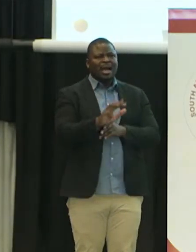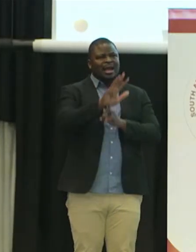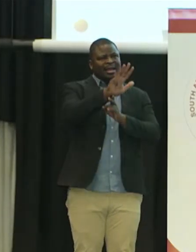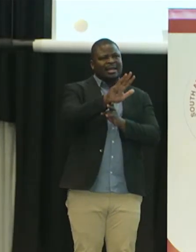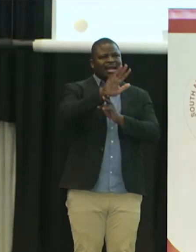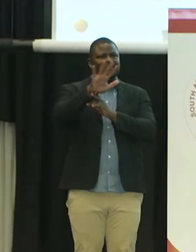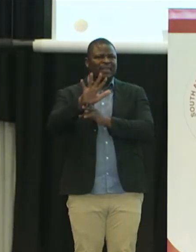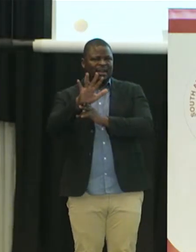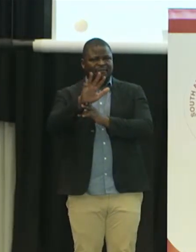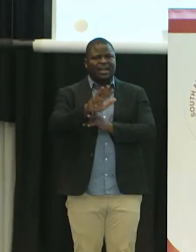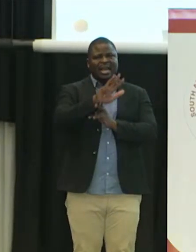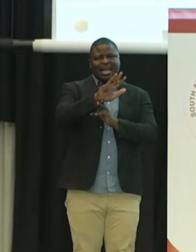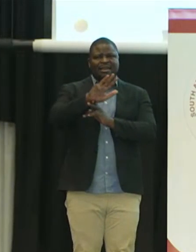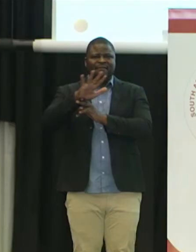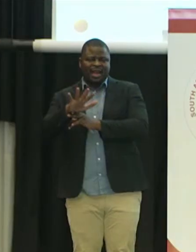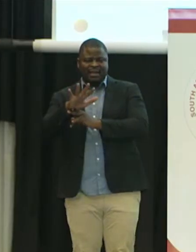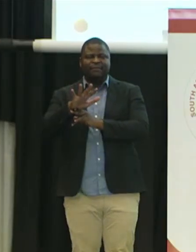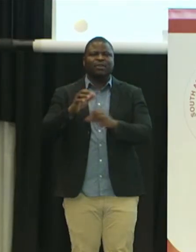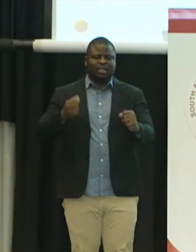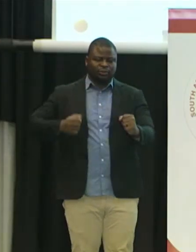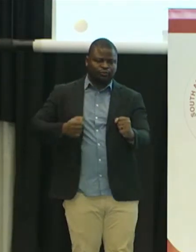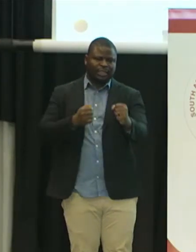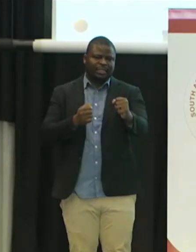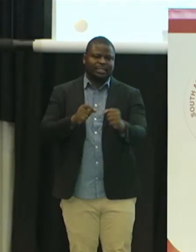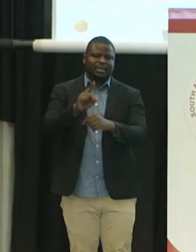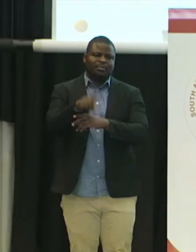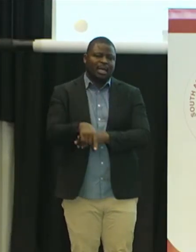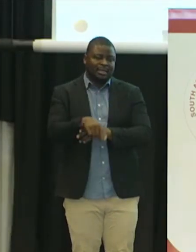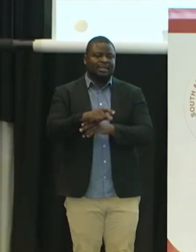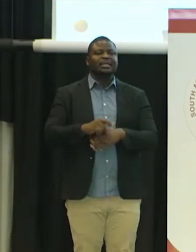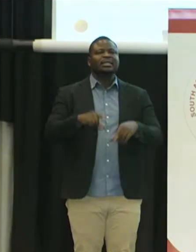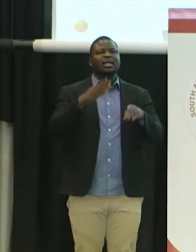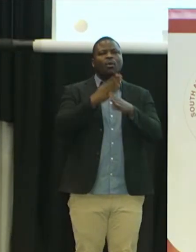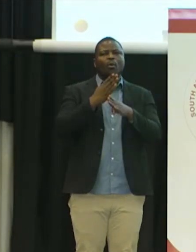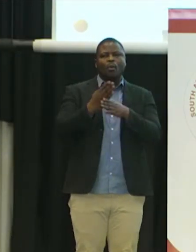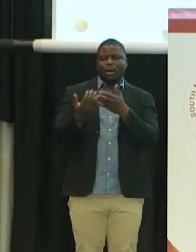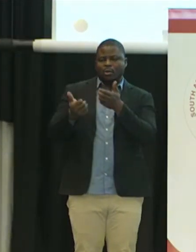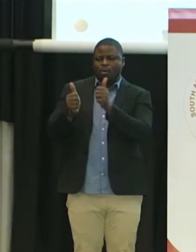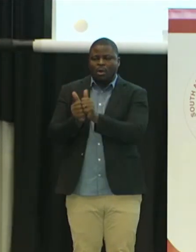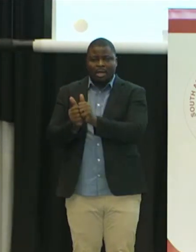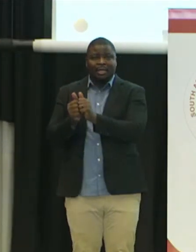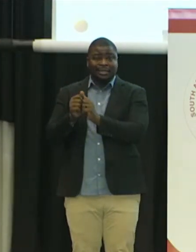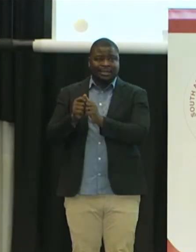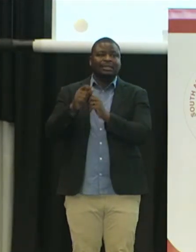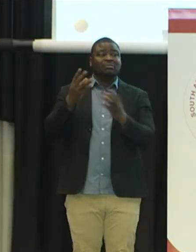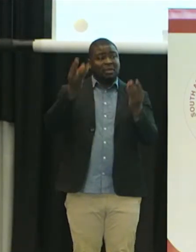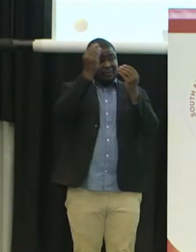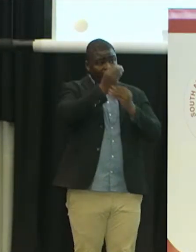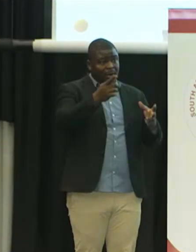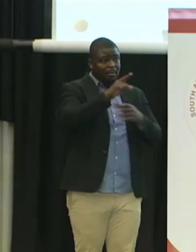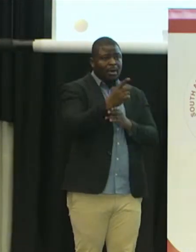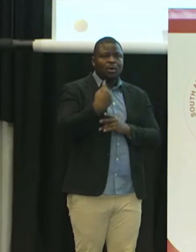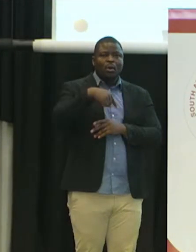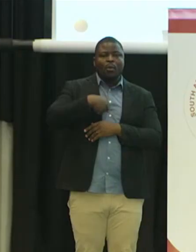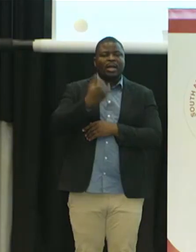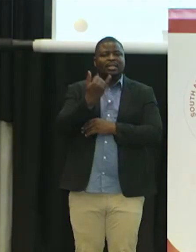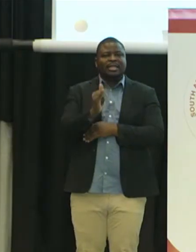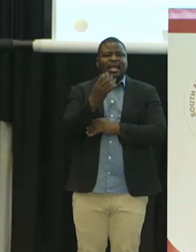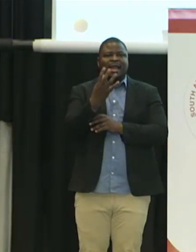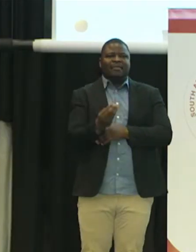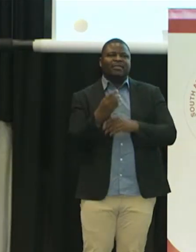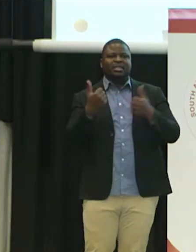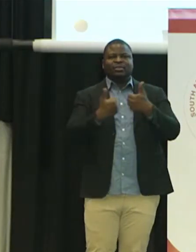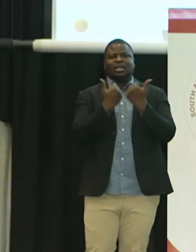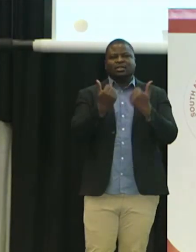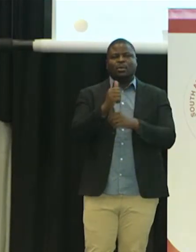95 strategy. As colleagues have already indicated, we are still having challenges with our